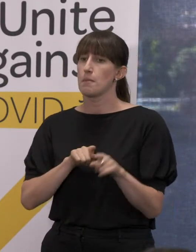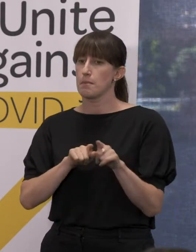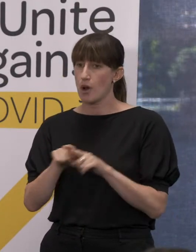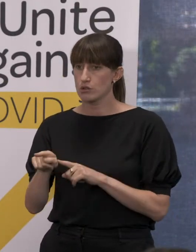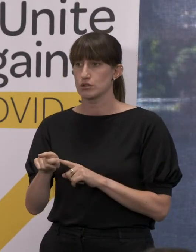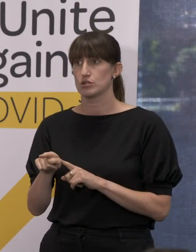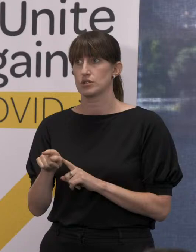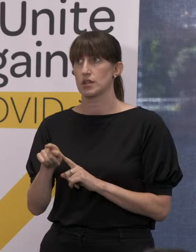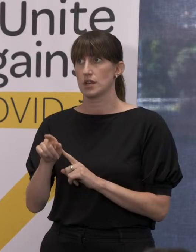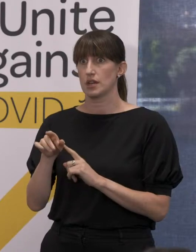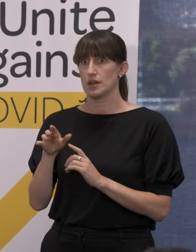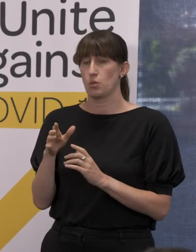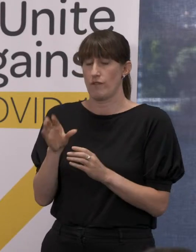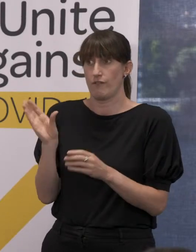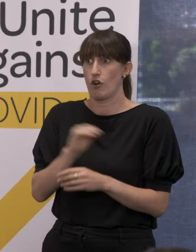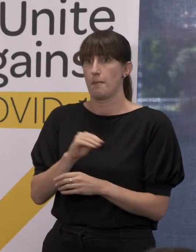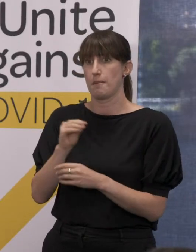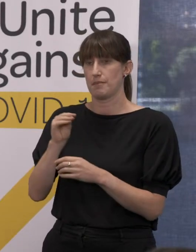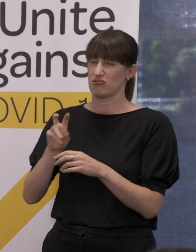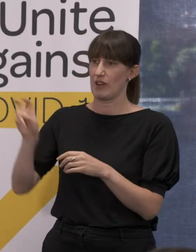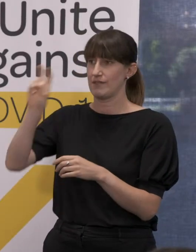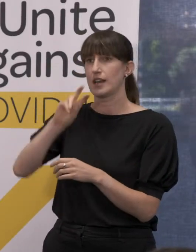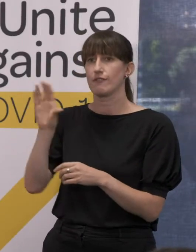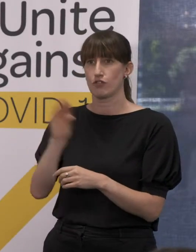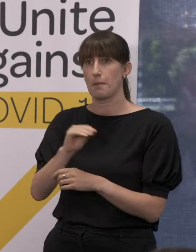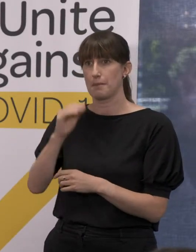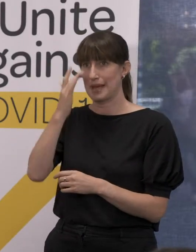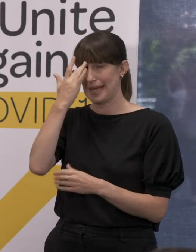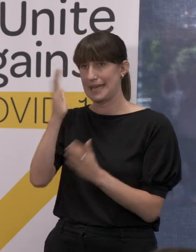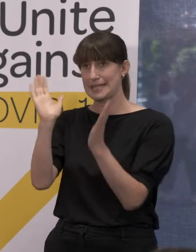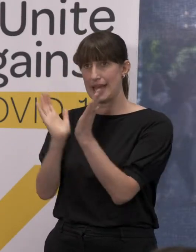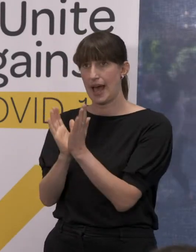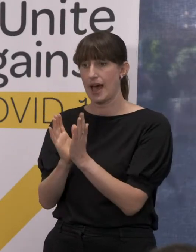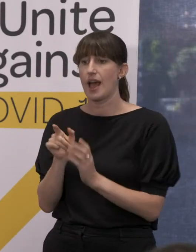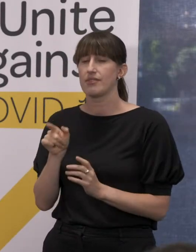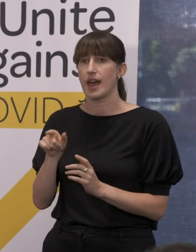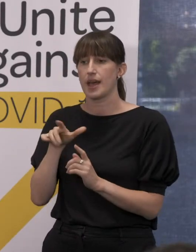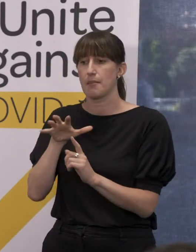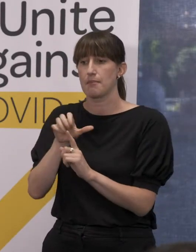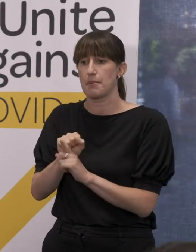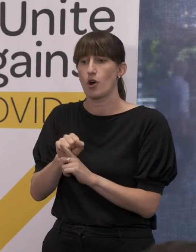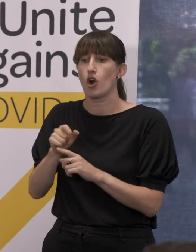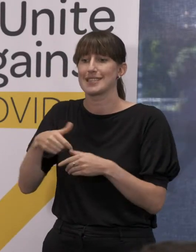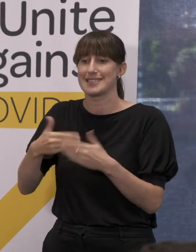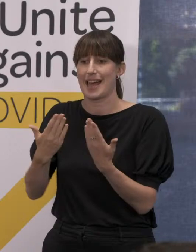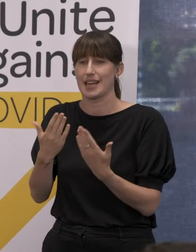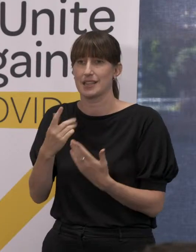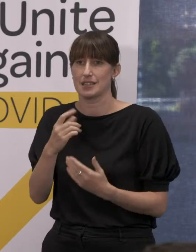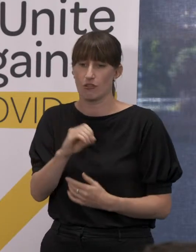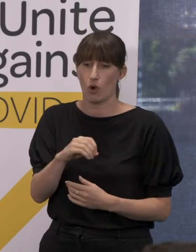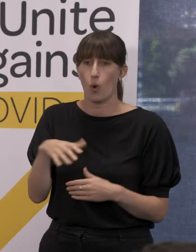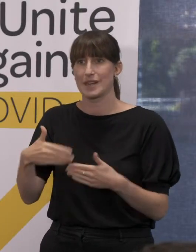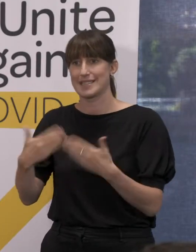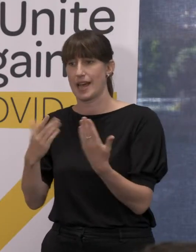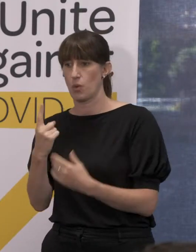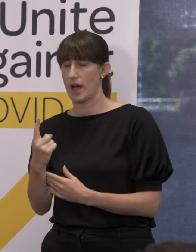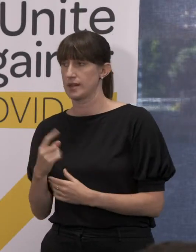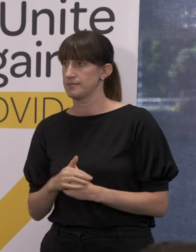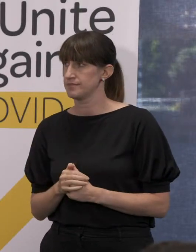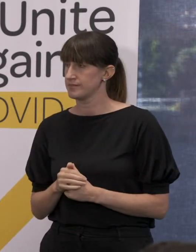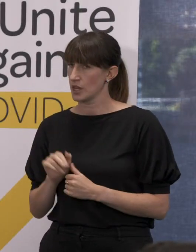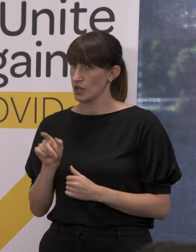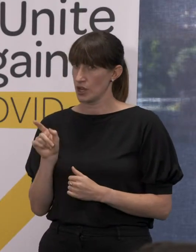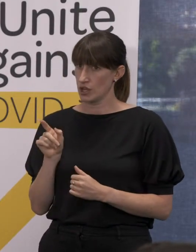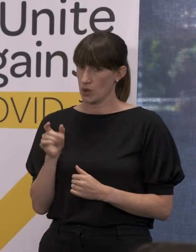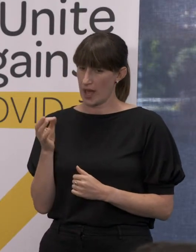travelled from India, and my recollection is all were identified at the day 01 testing. Can you give us a sense of the advice that you gave government ahead